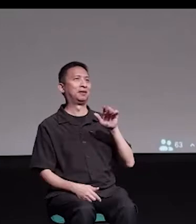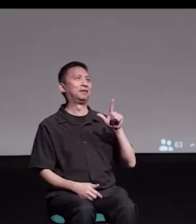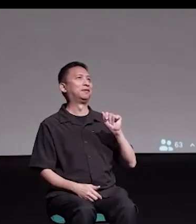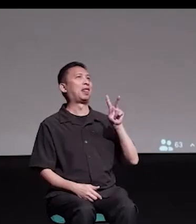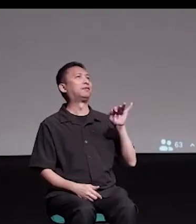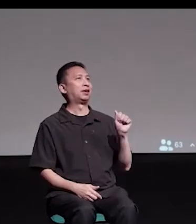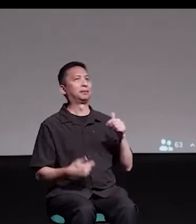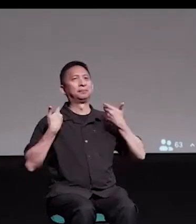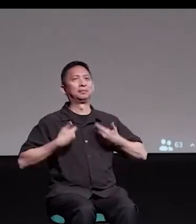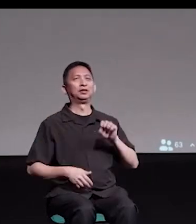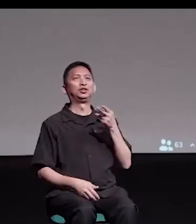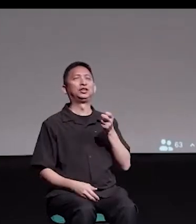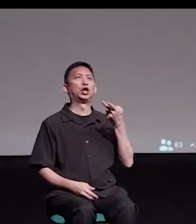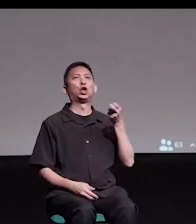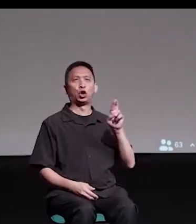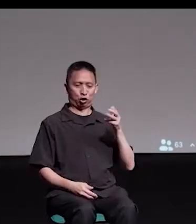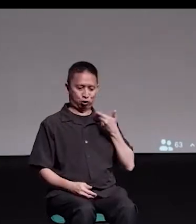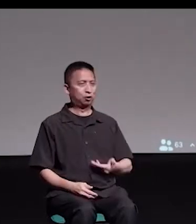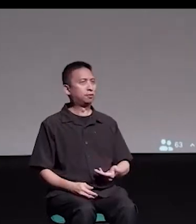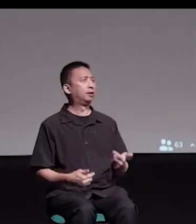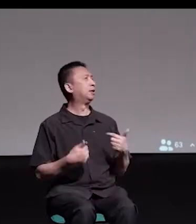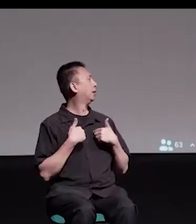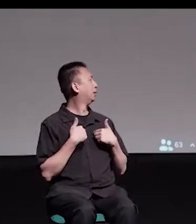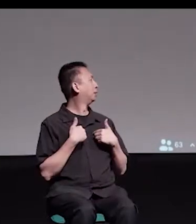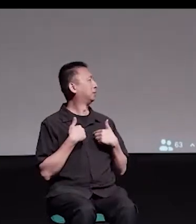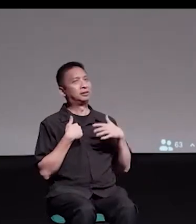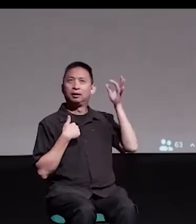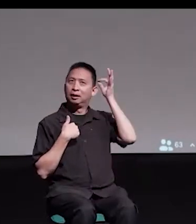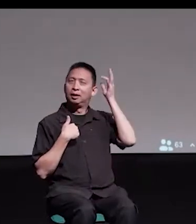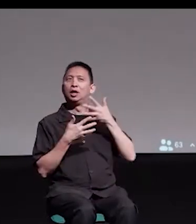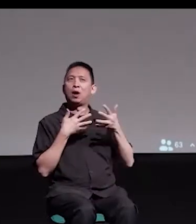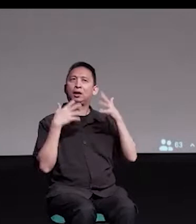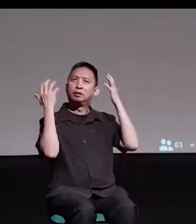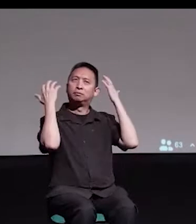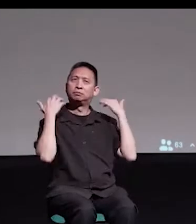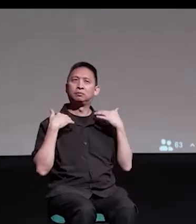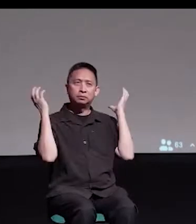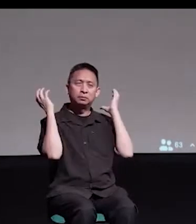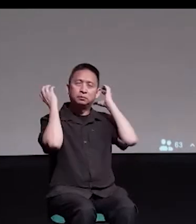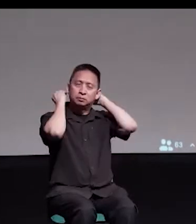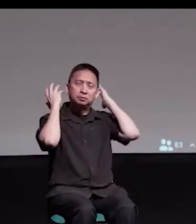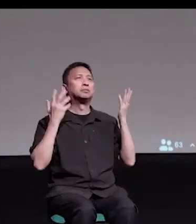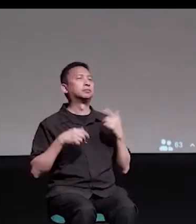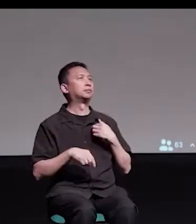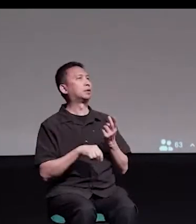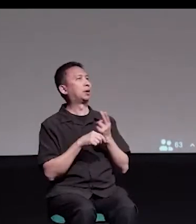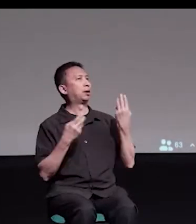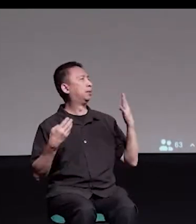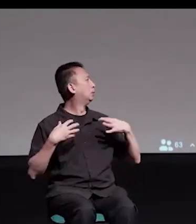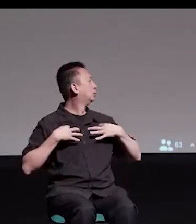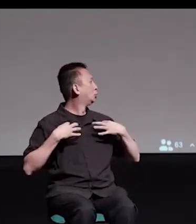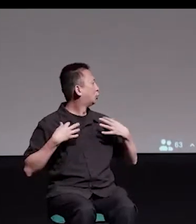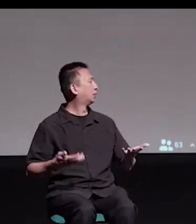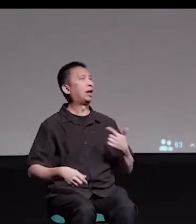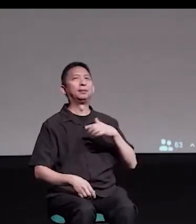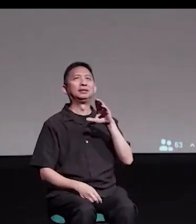Flavia, she, her. I have gray curly hair. I'm wearing a blue shirt. I'm a